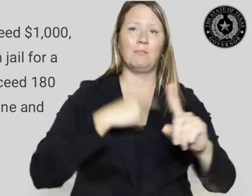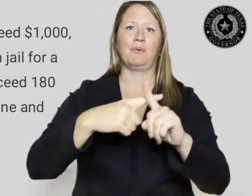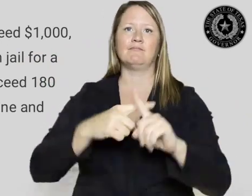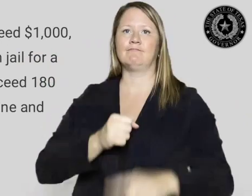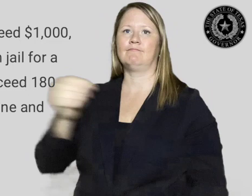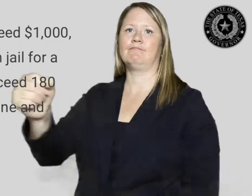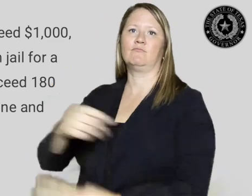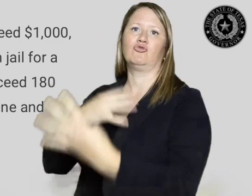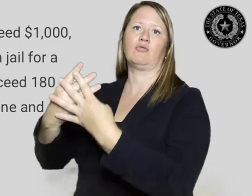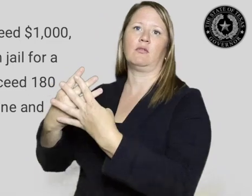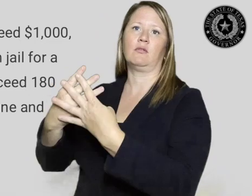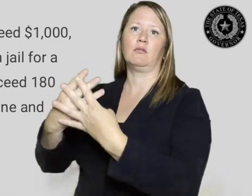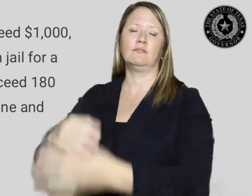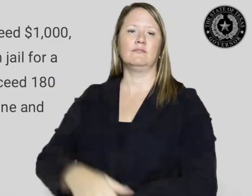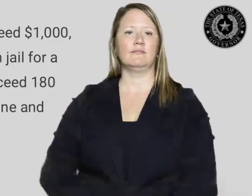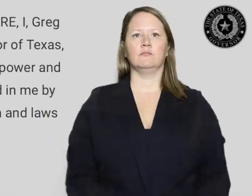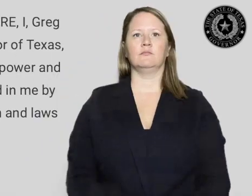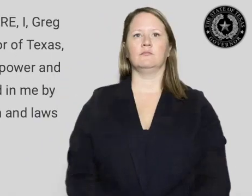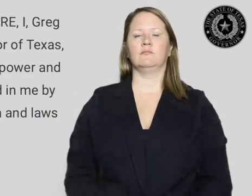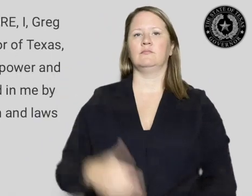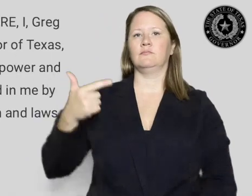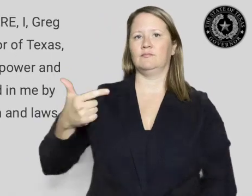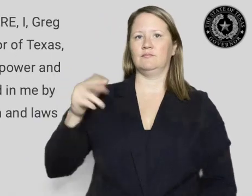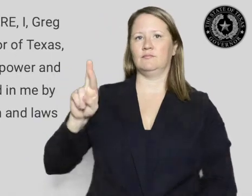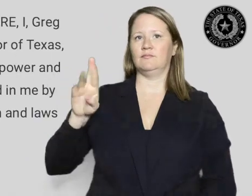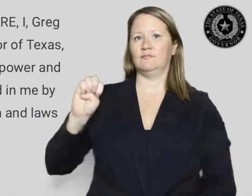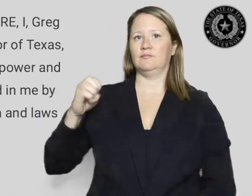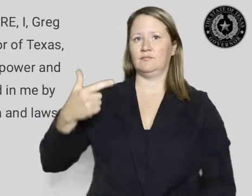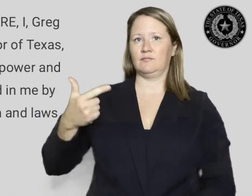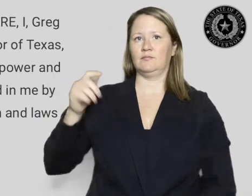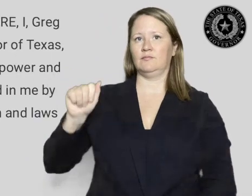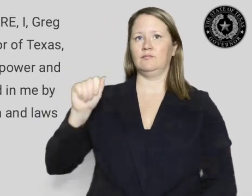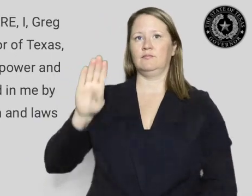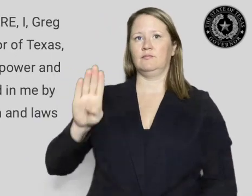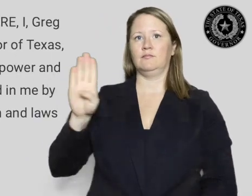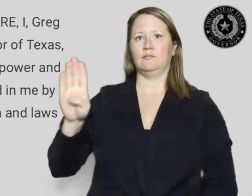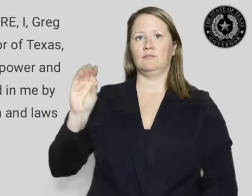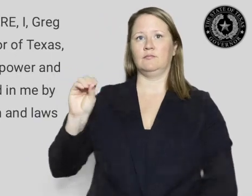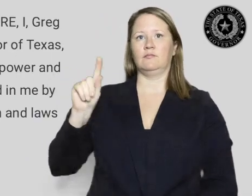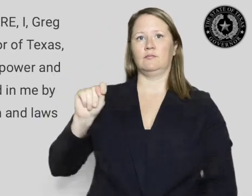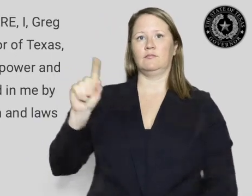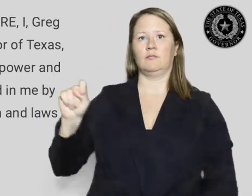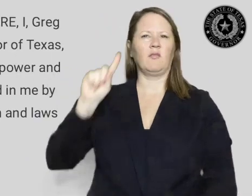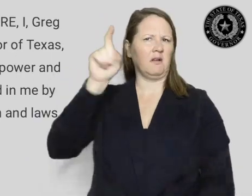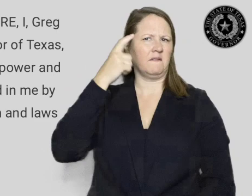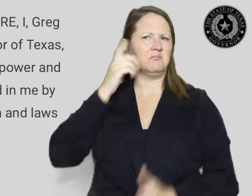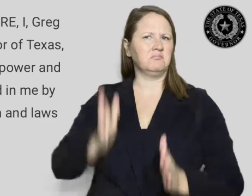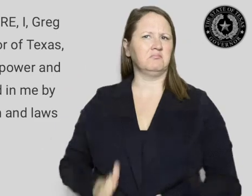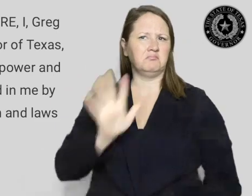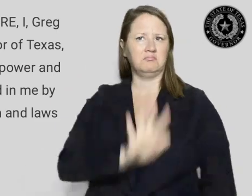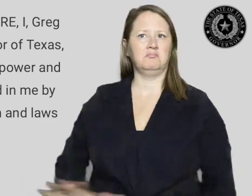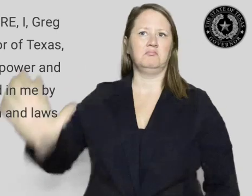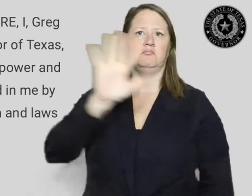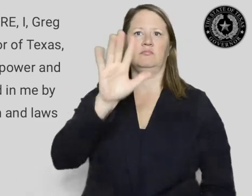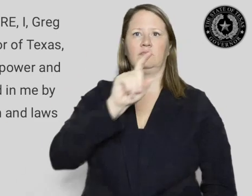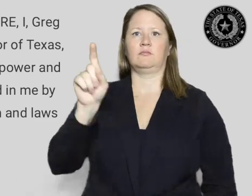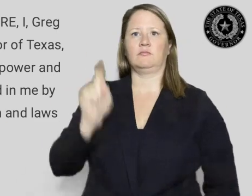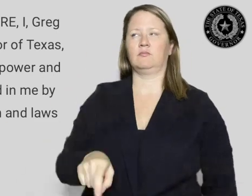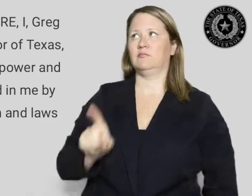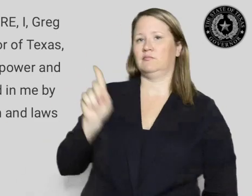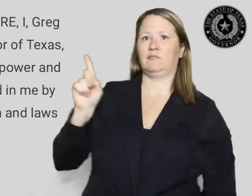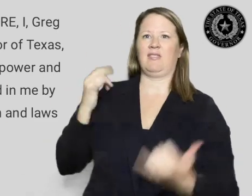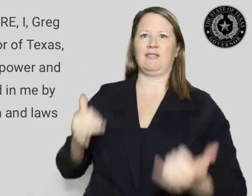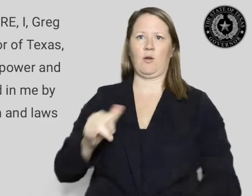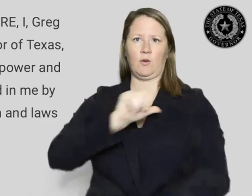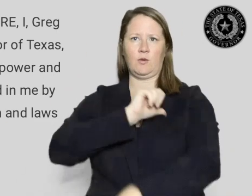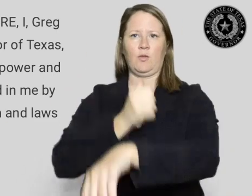fine and confinement. Now therefore, I, Greg Abbott, Governor of Texas, by virtue of the power and